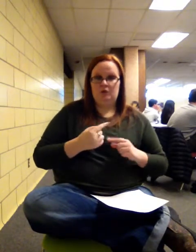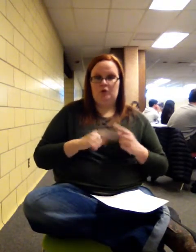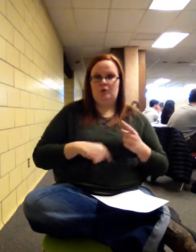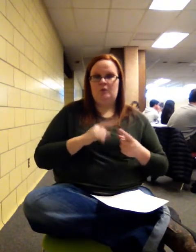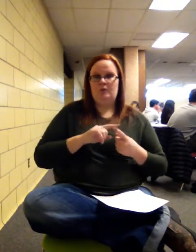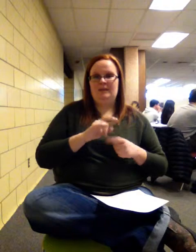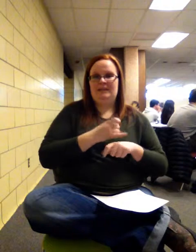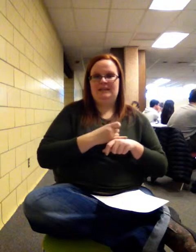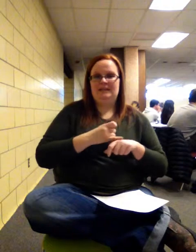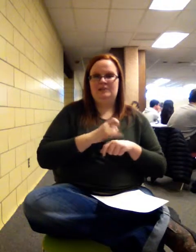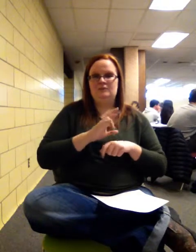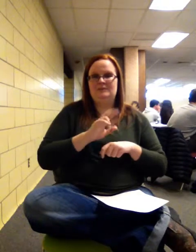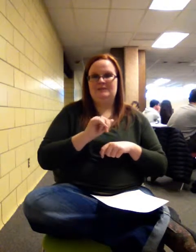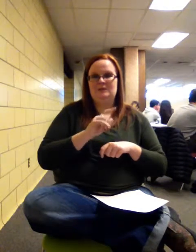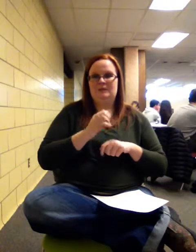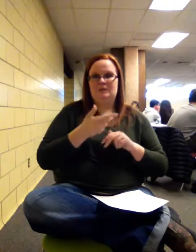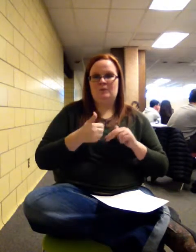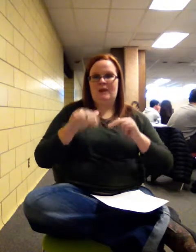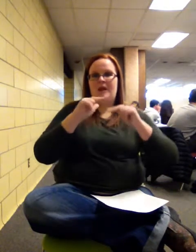went up while I owned that security.